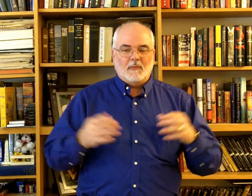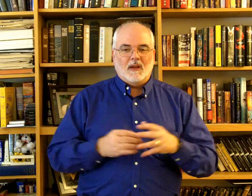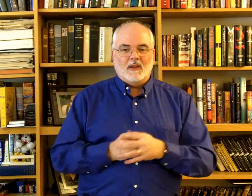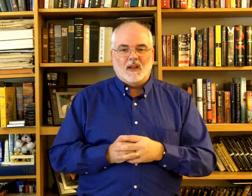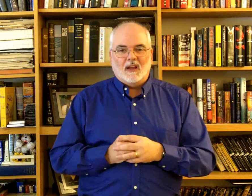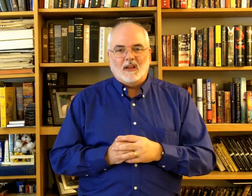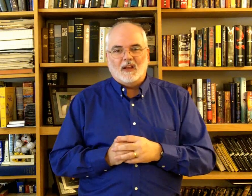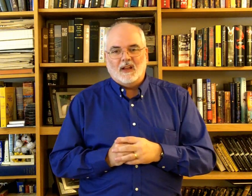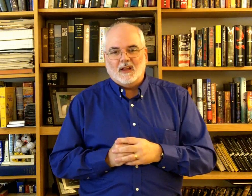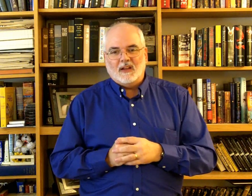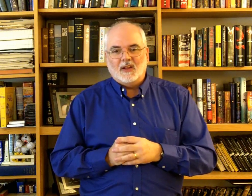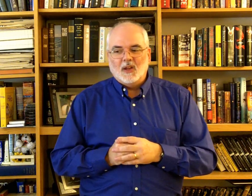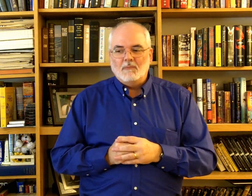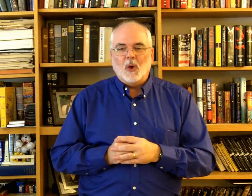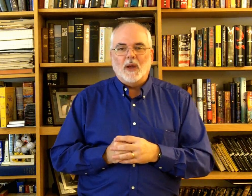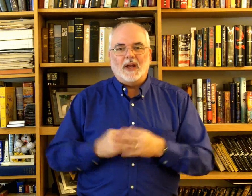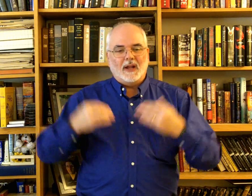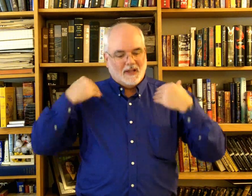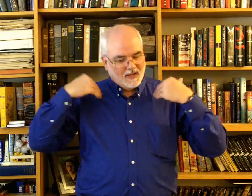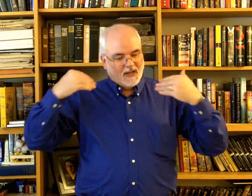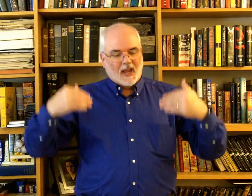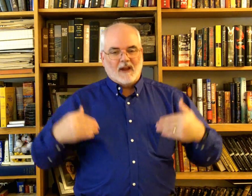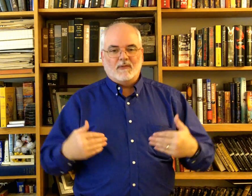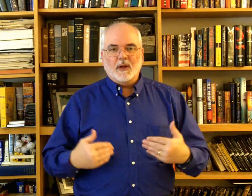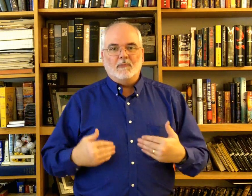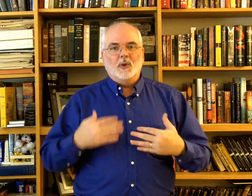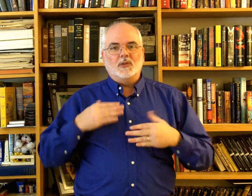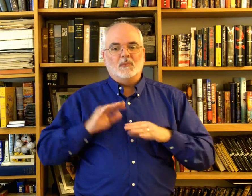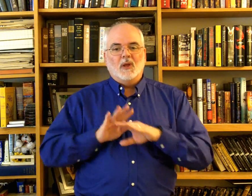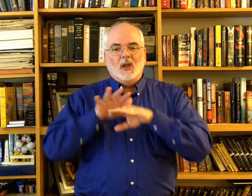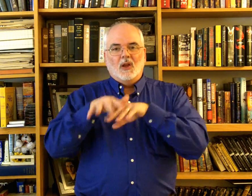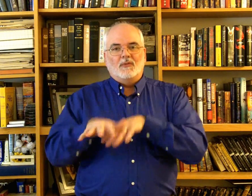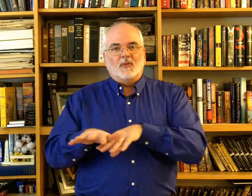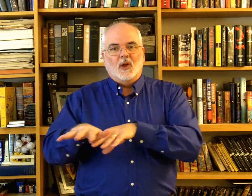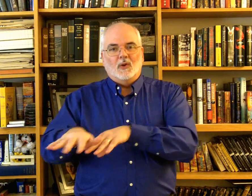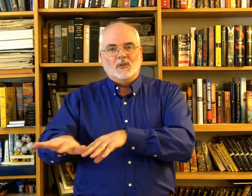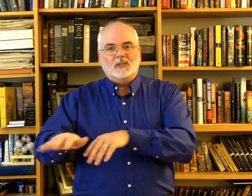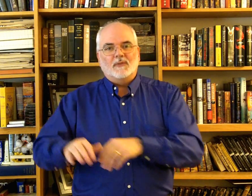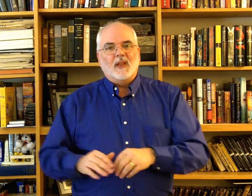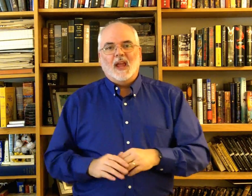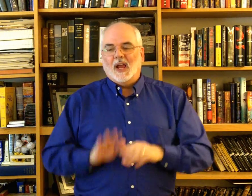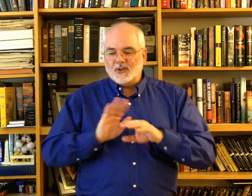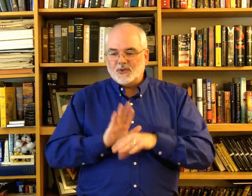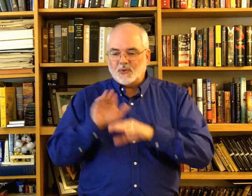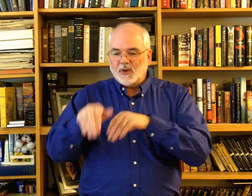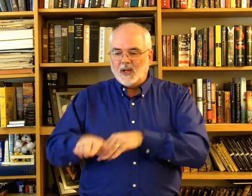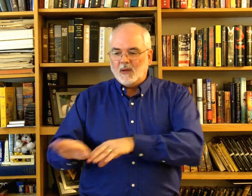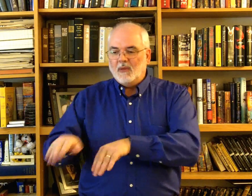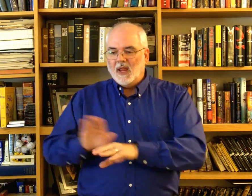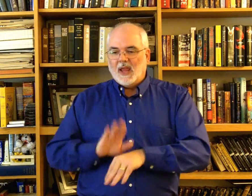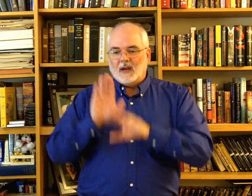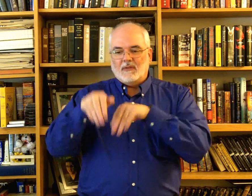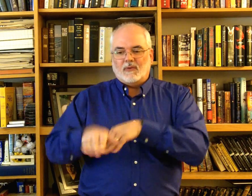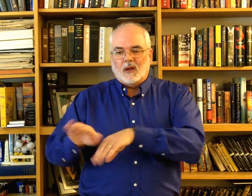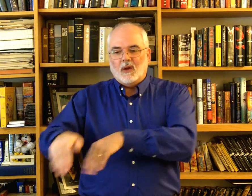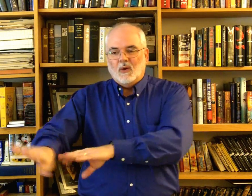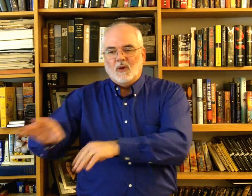being poetic. Every bosom flows. A stream and a flow